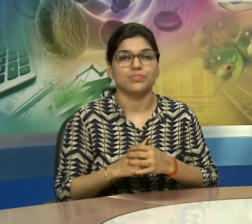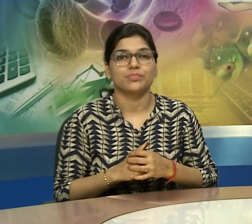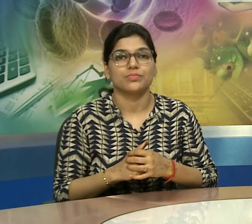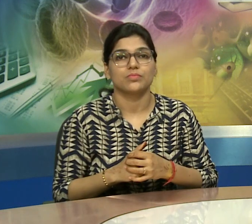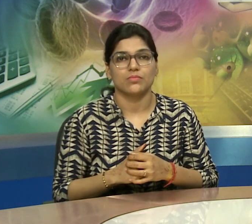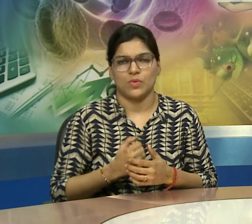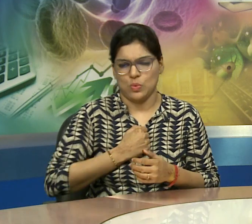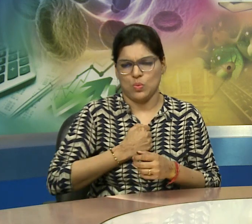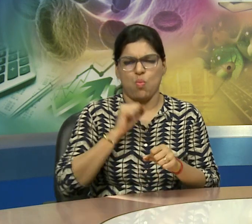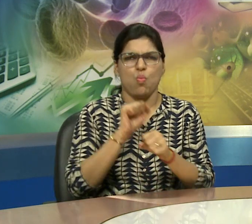Second word,